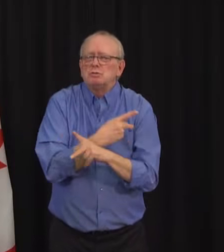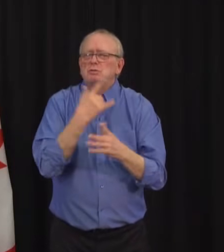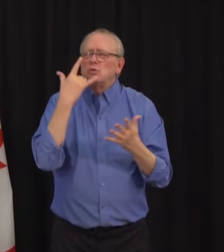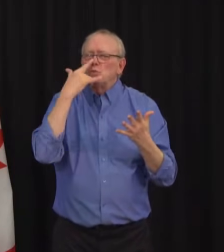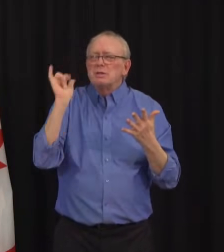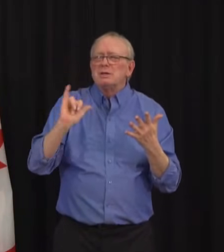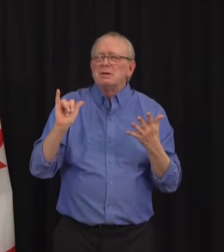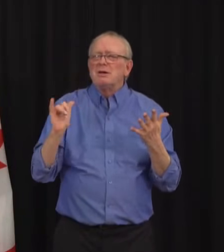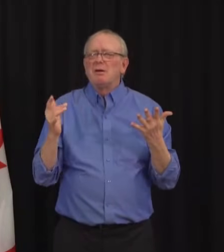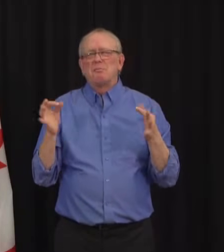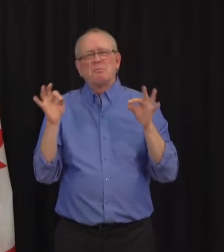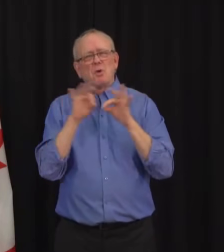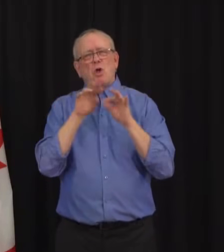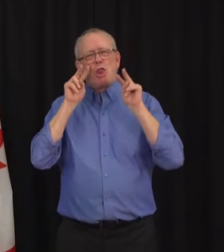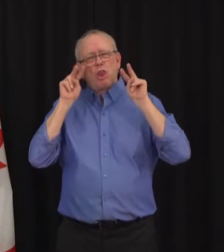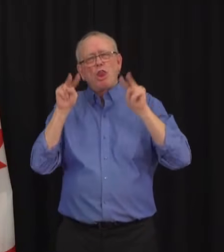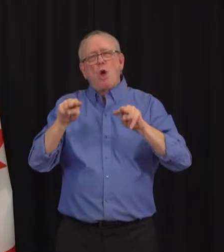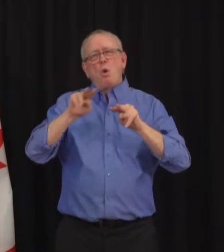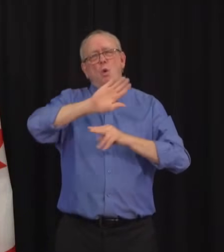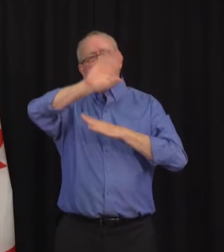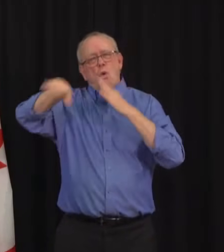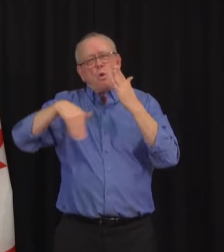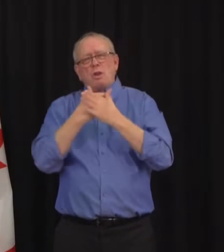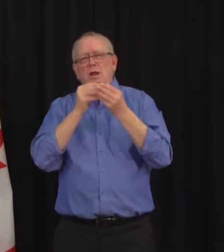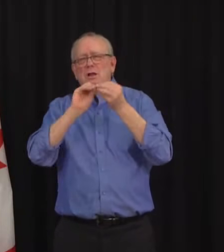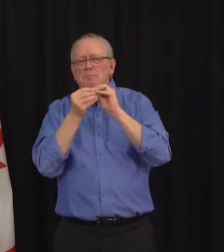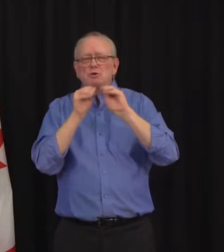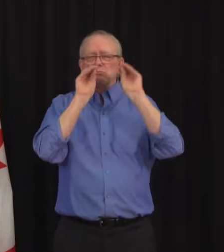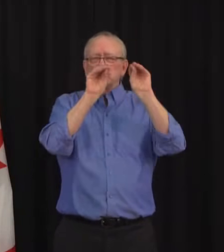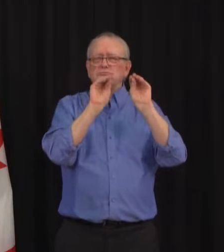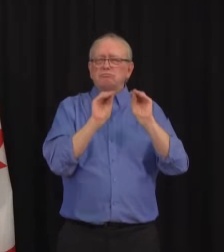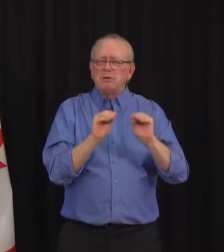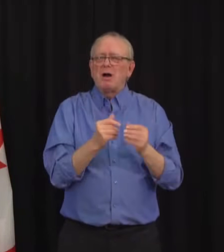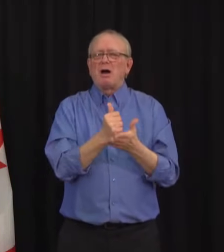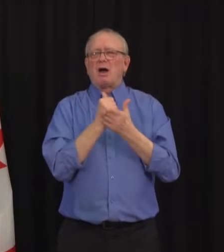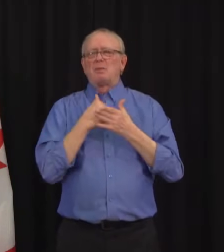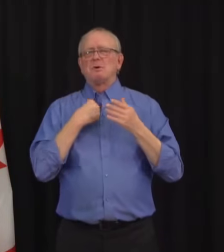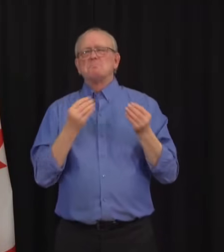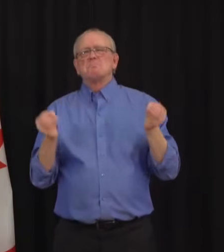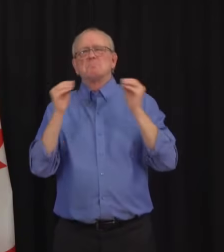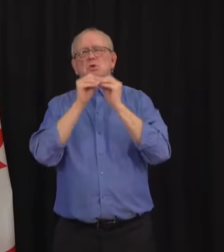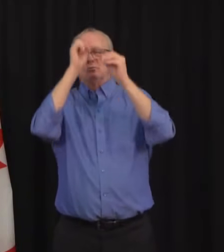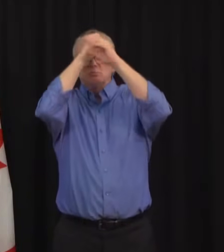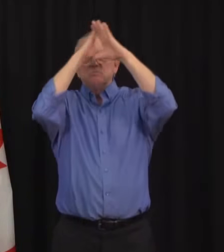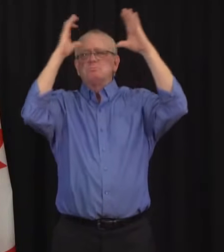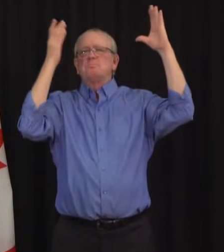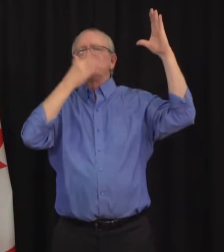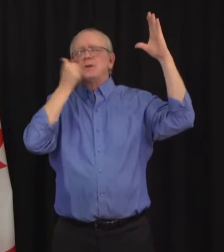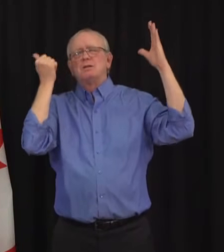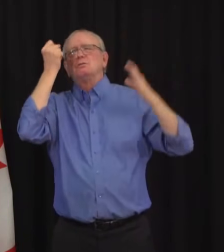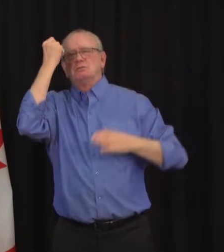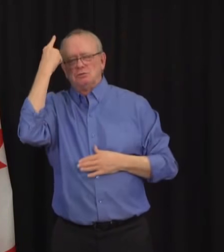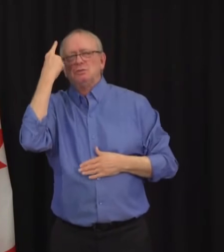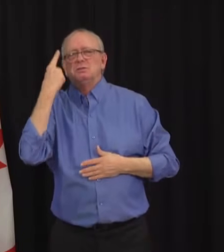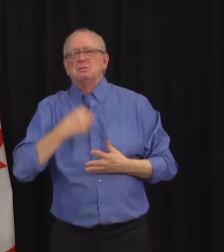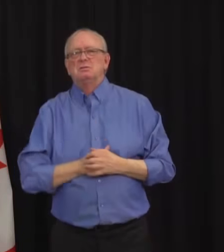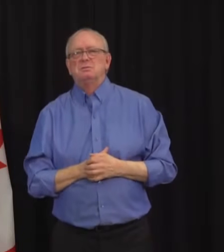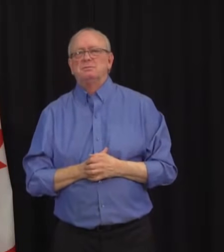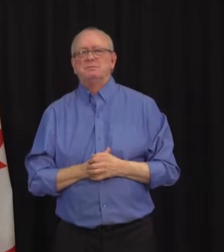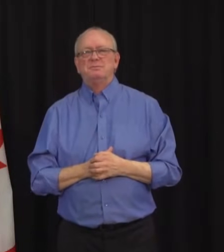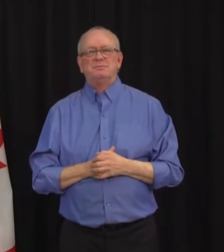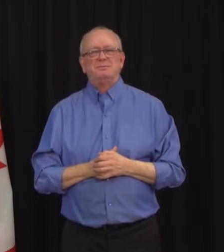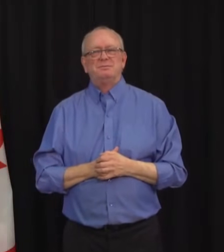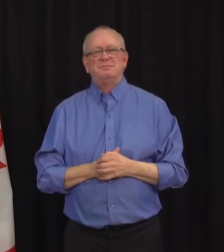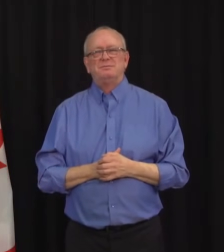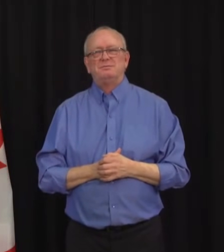as publications from around the world. And so again, it really is to highlight that this is something that does